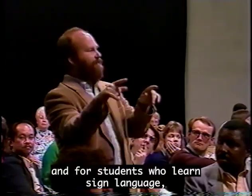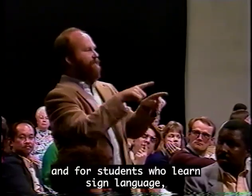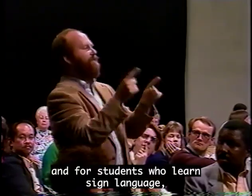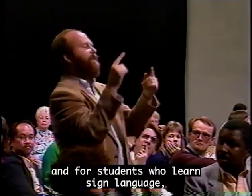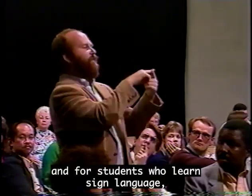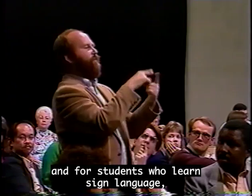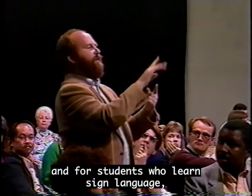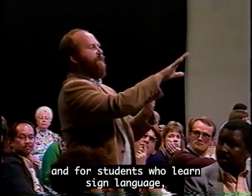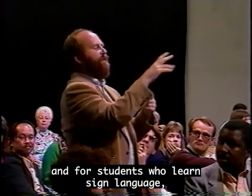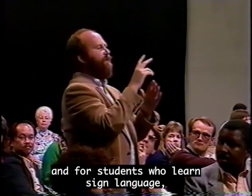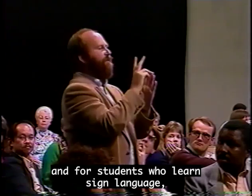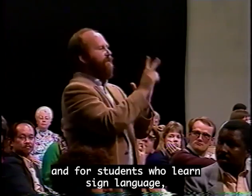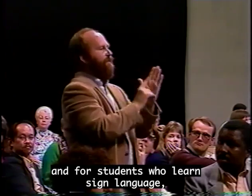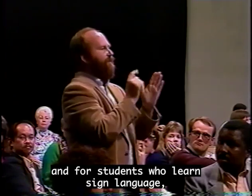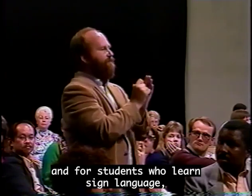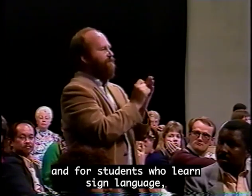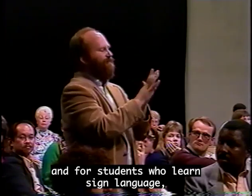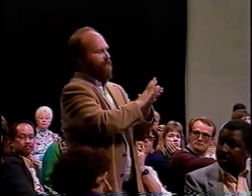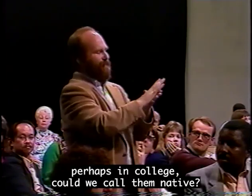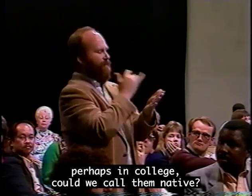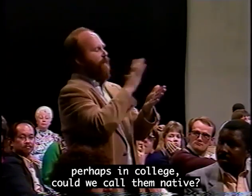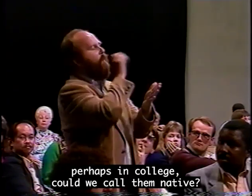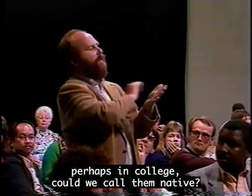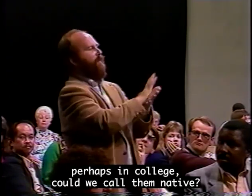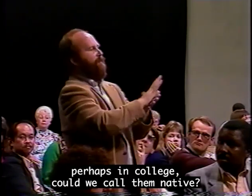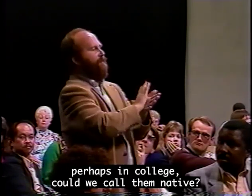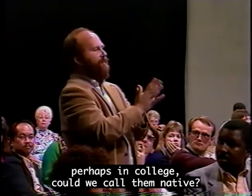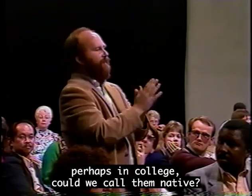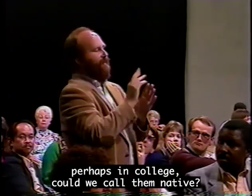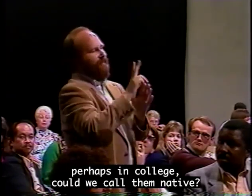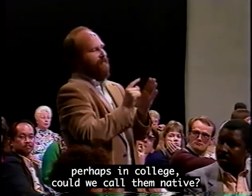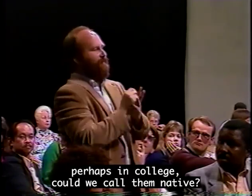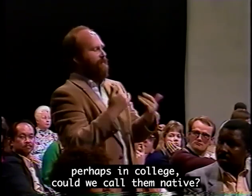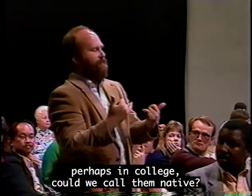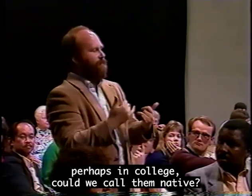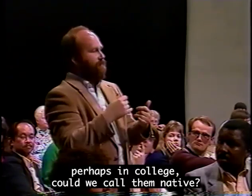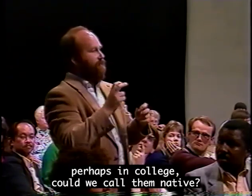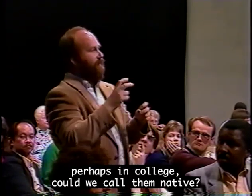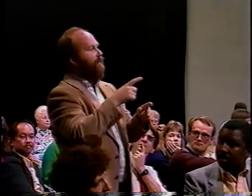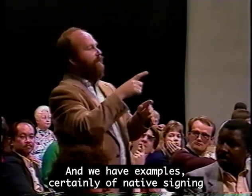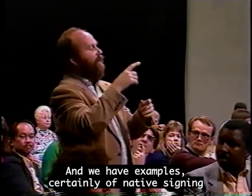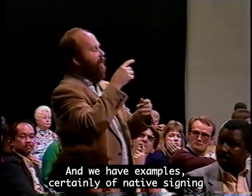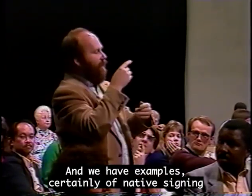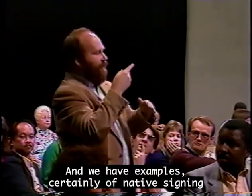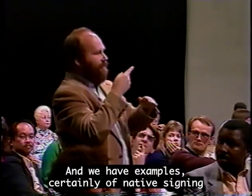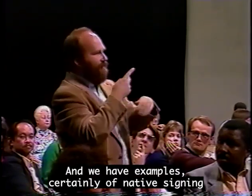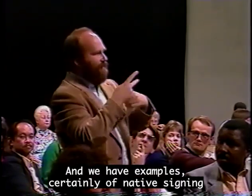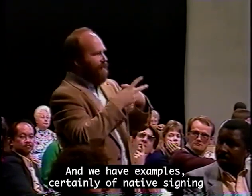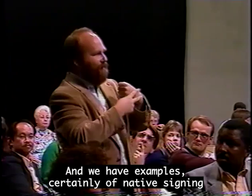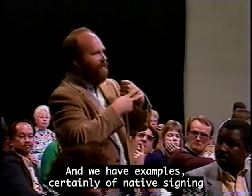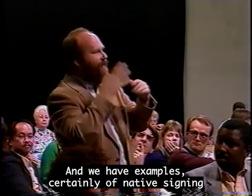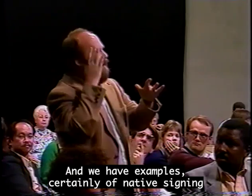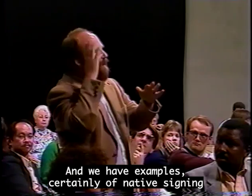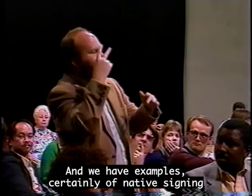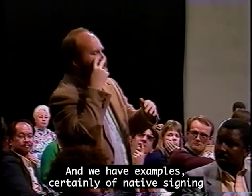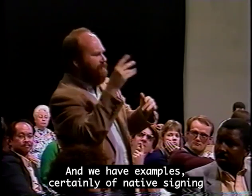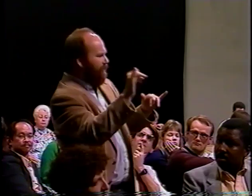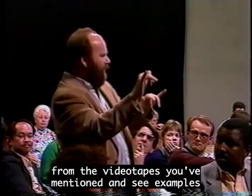And for students who learn sign language, perhaps in college, could we call them native? And we have examples, certainly, of native signing